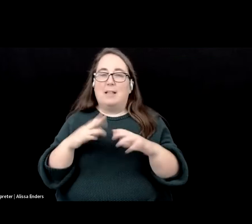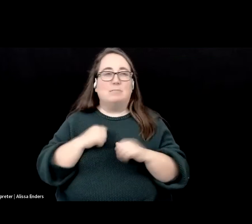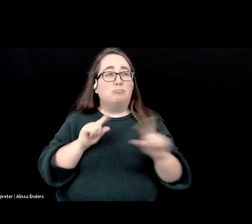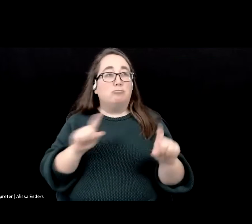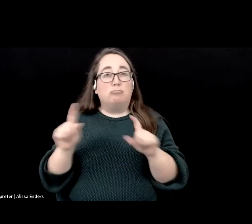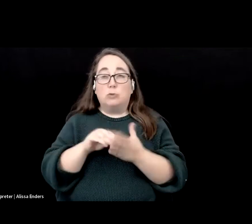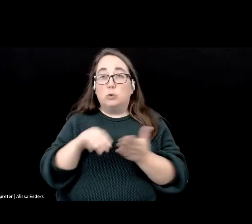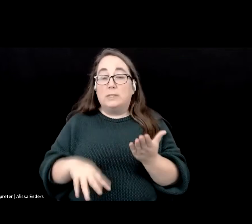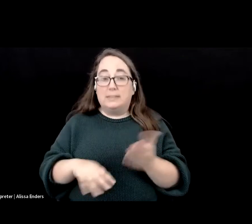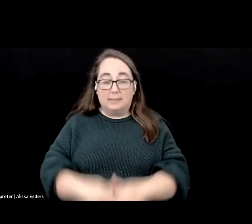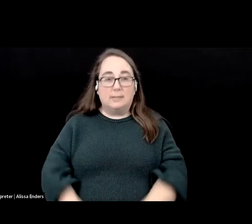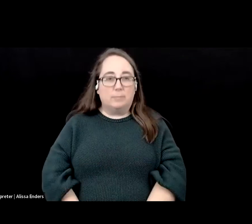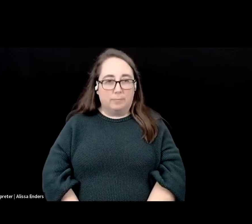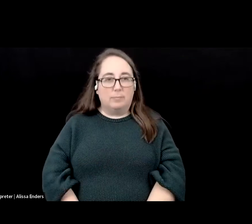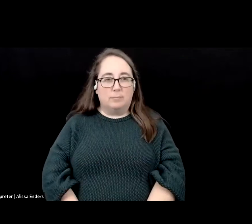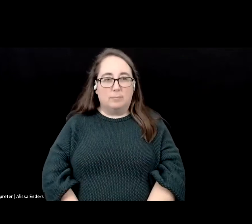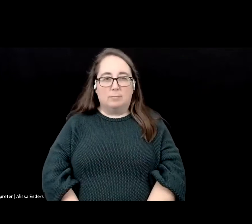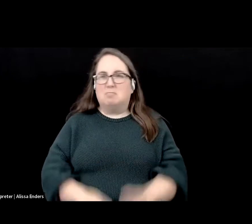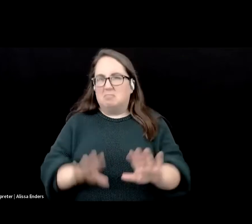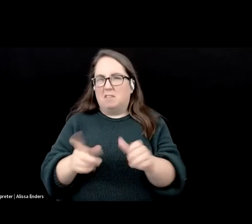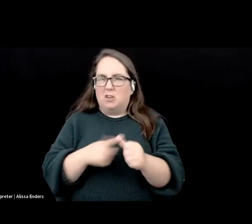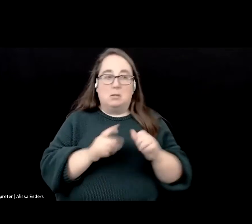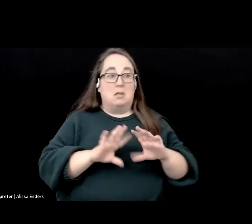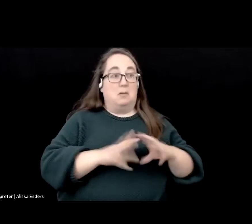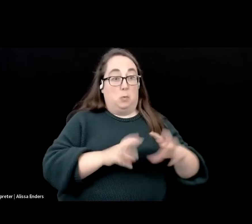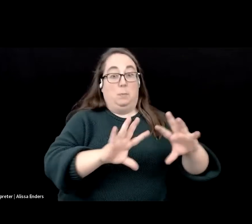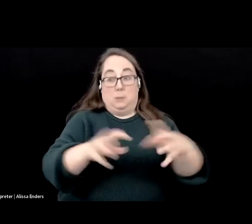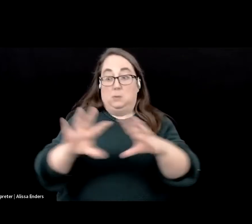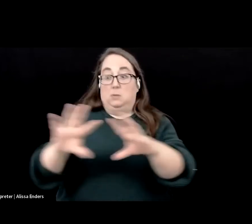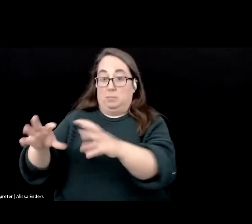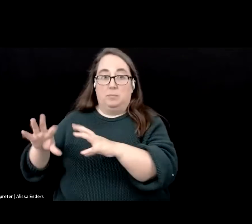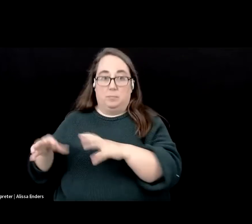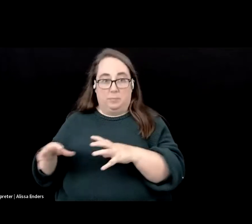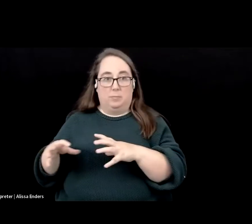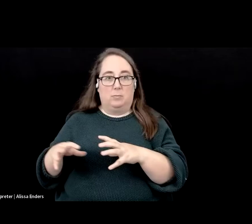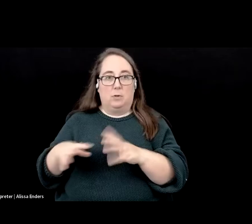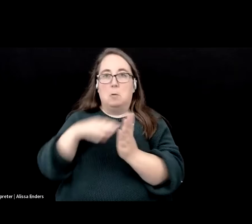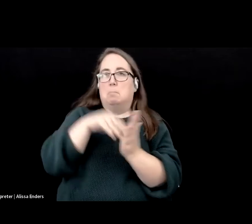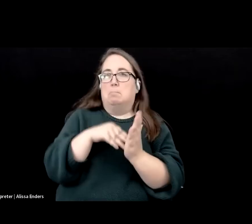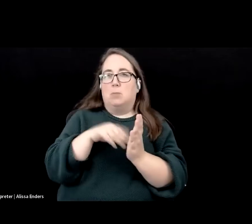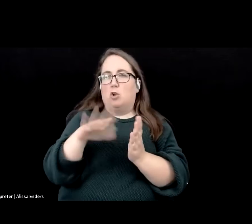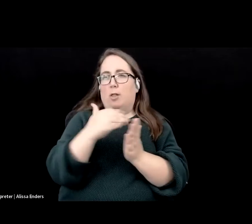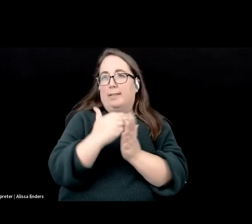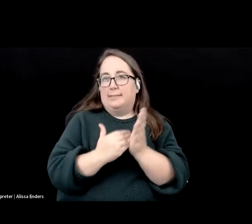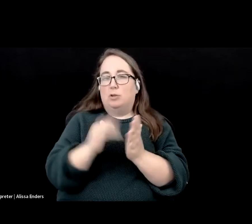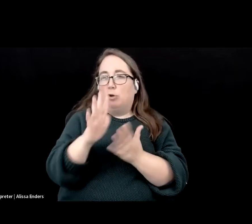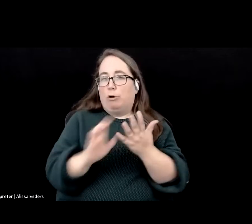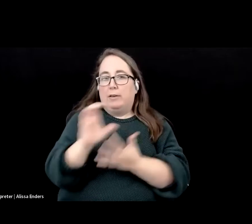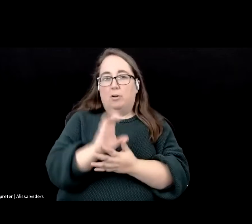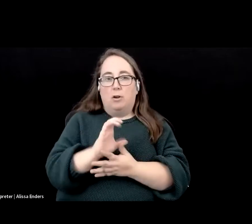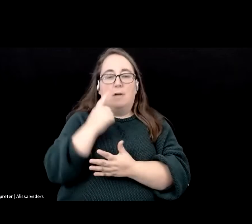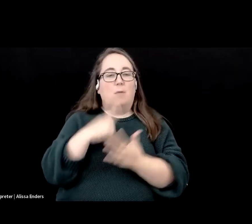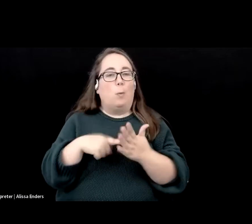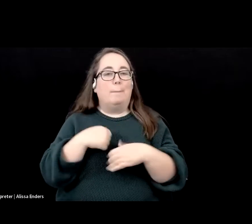students to divide into groups, and then in each group, I'd say, write down your list or your criteria for what